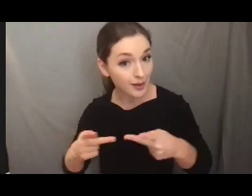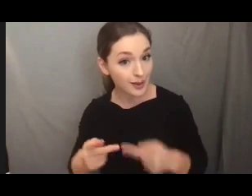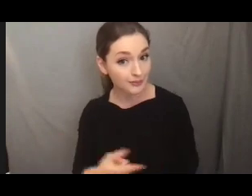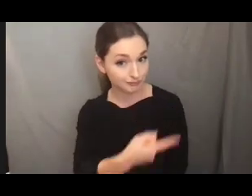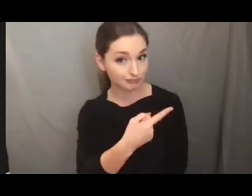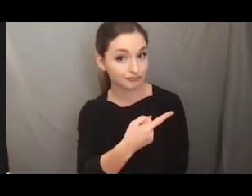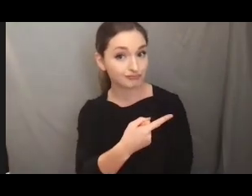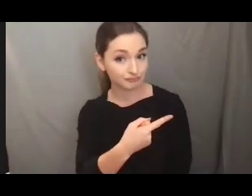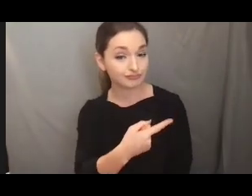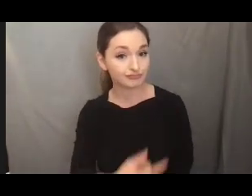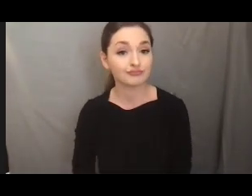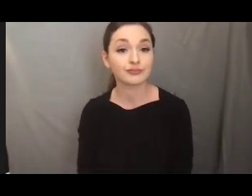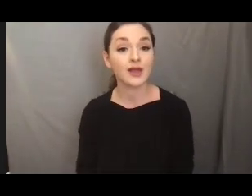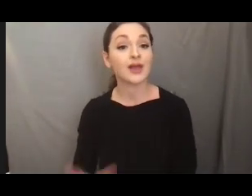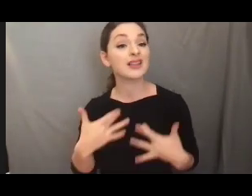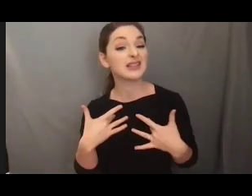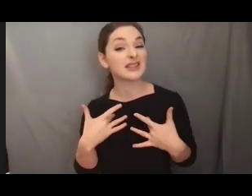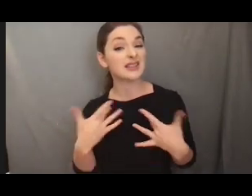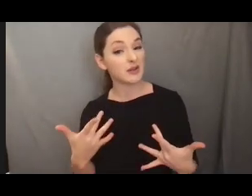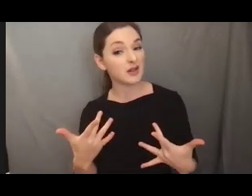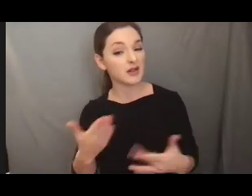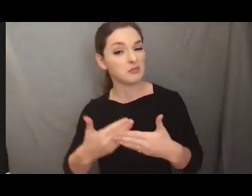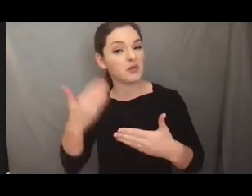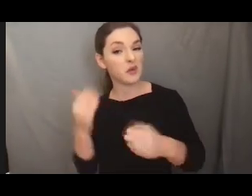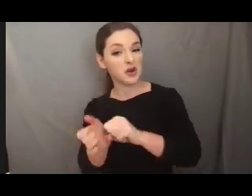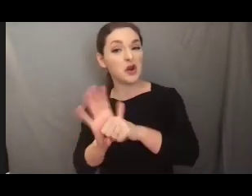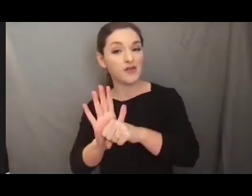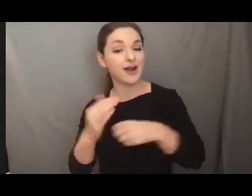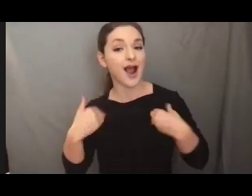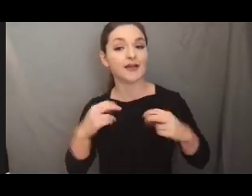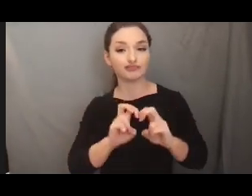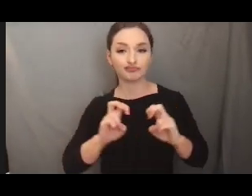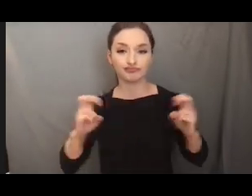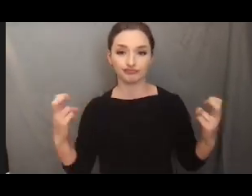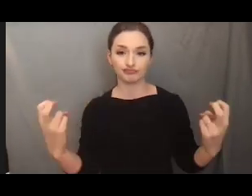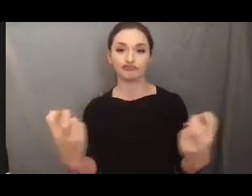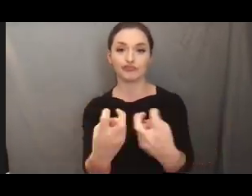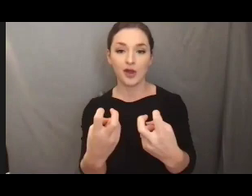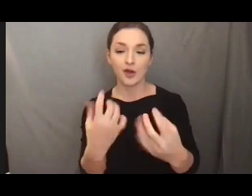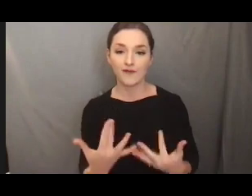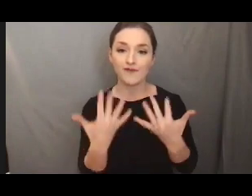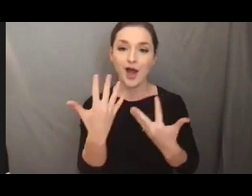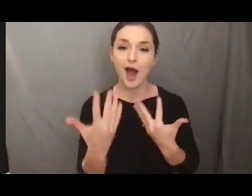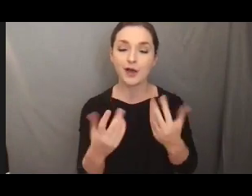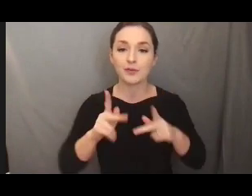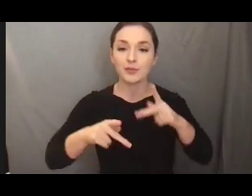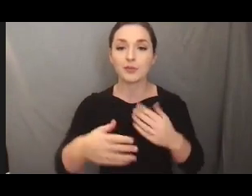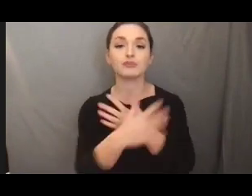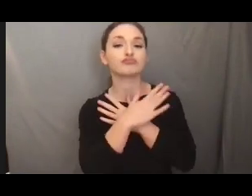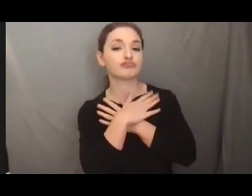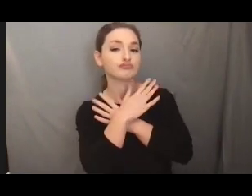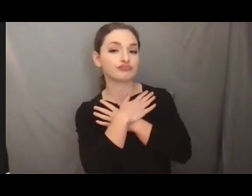usually, pre-COVID, chairs around here. So we'll have the fire on, people can relax around the